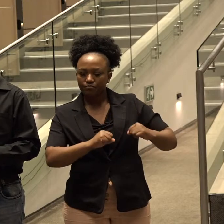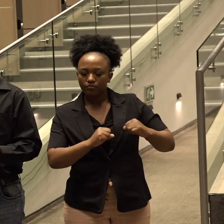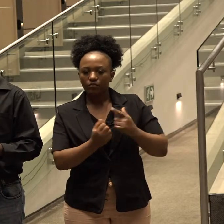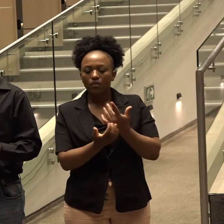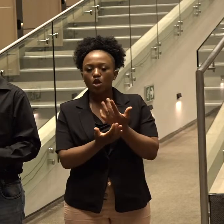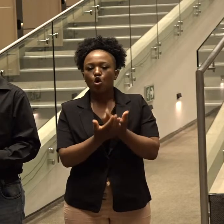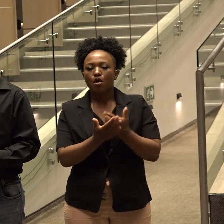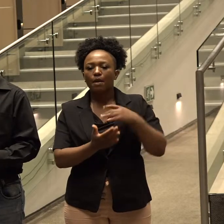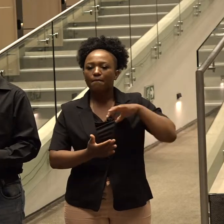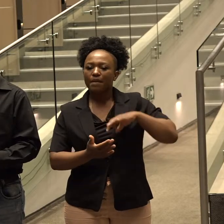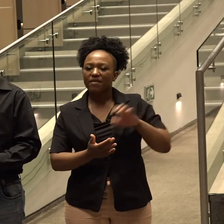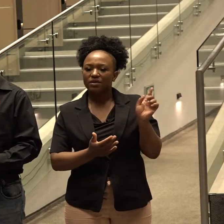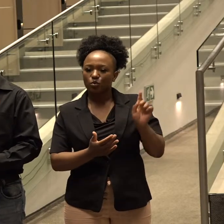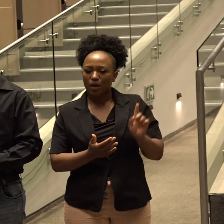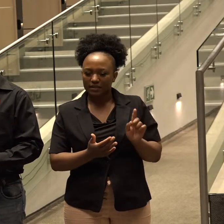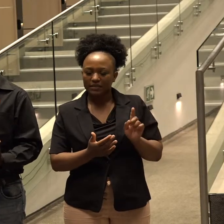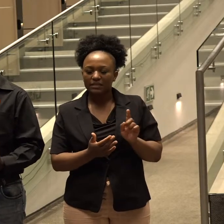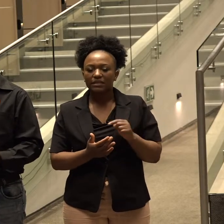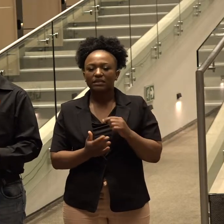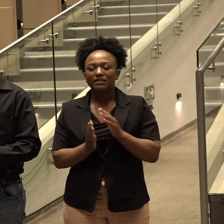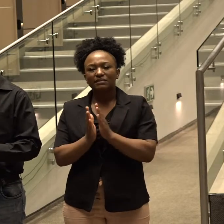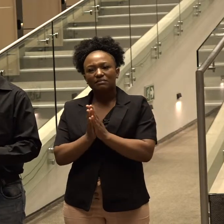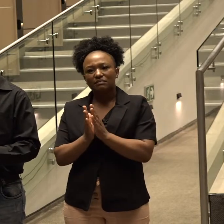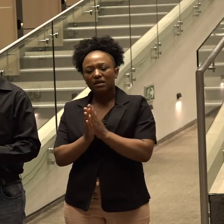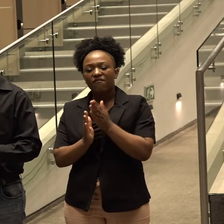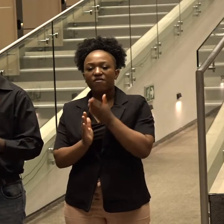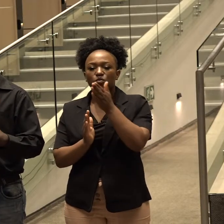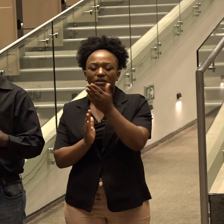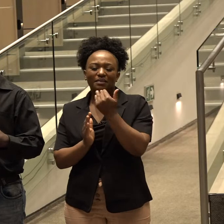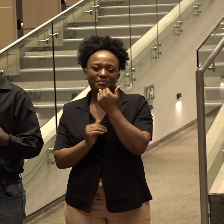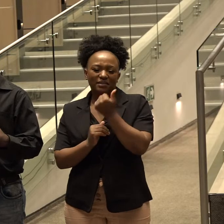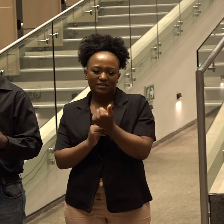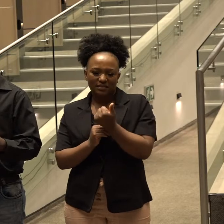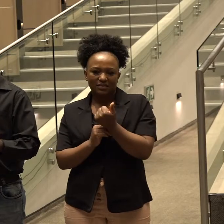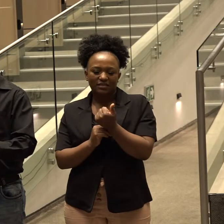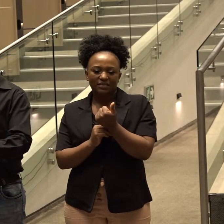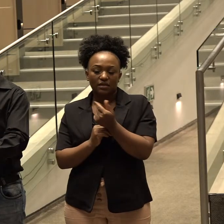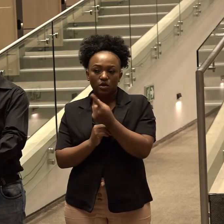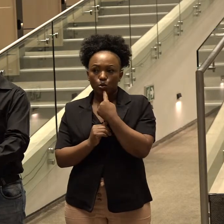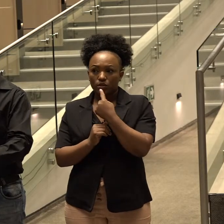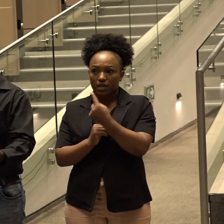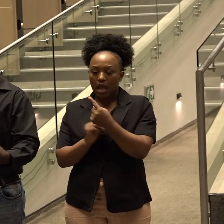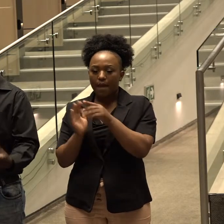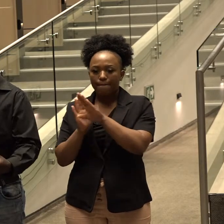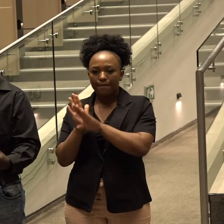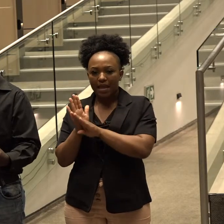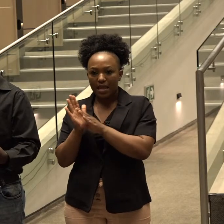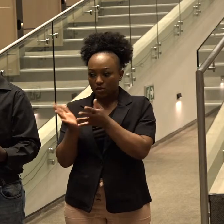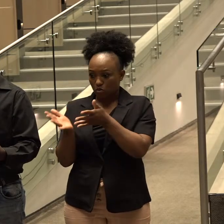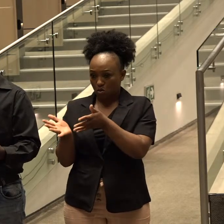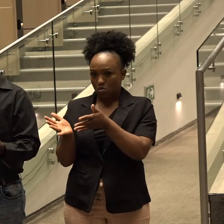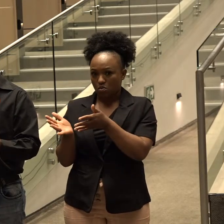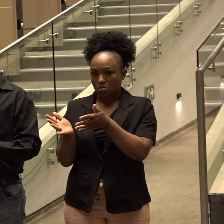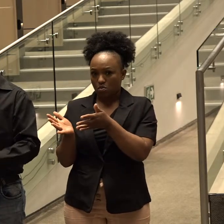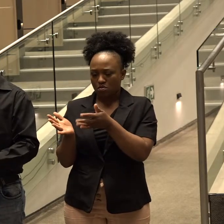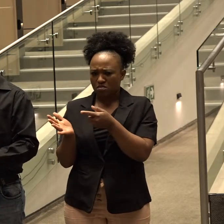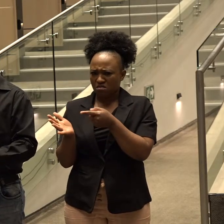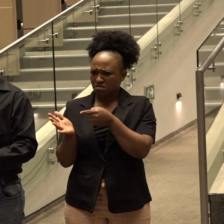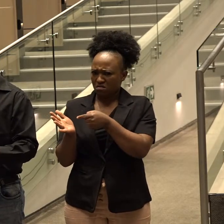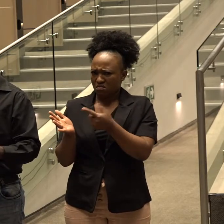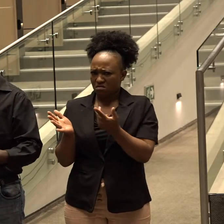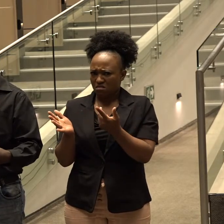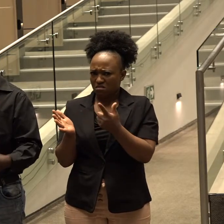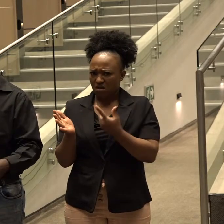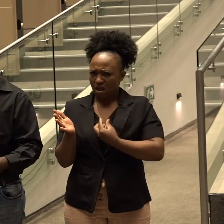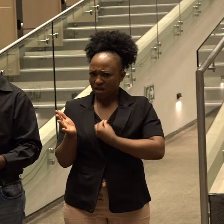so I would like you to please in future also consider that when we say there's a bill of this nature how